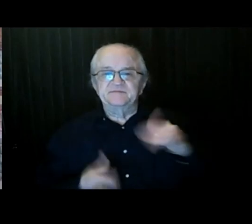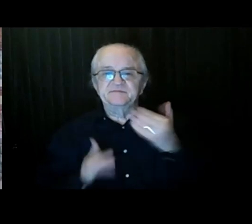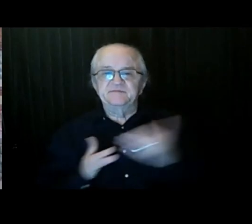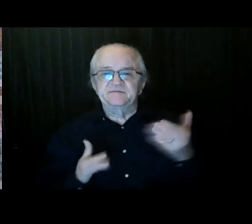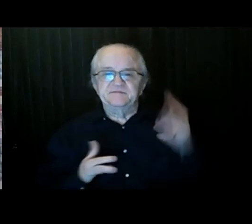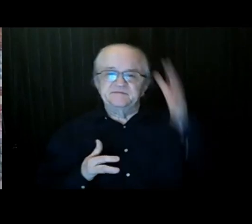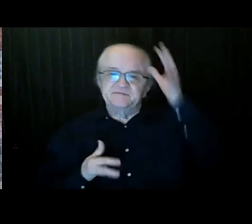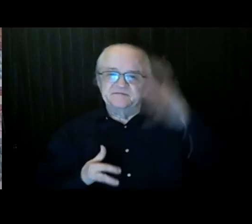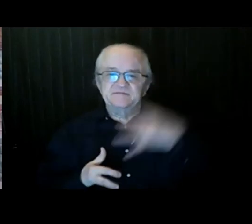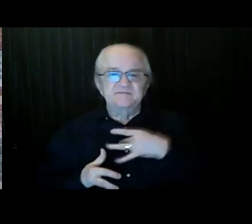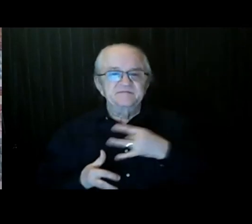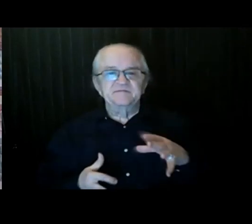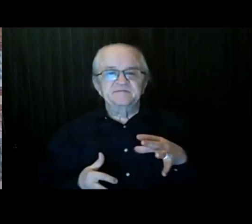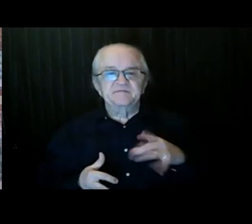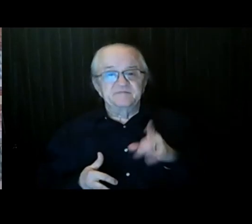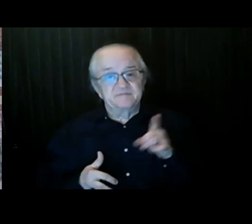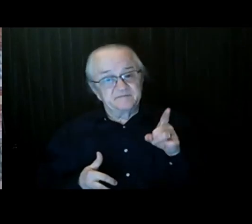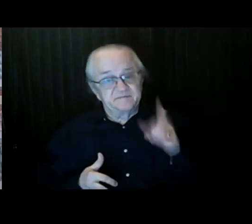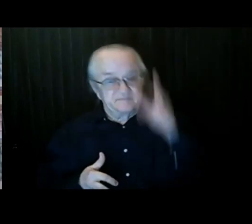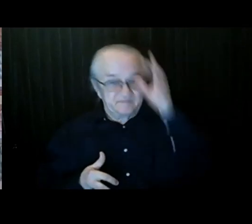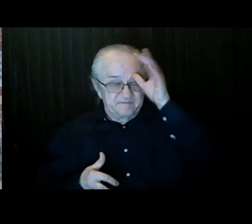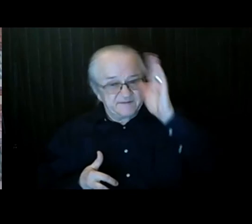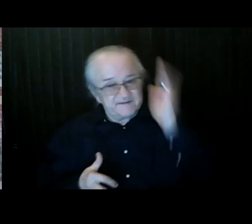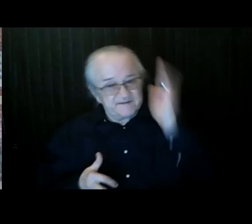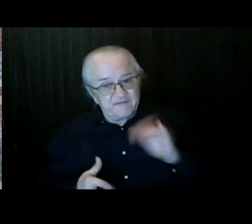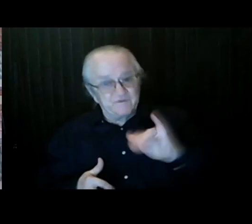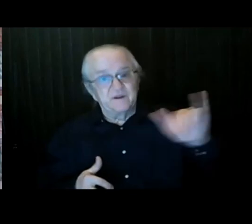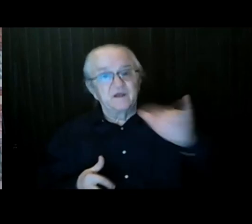like, that his father was never there for him.